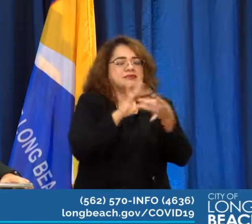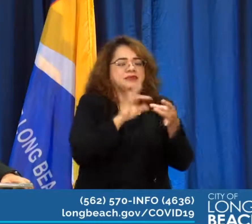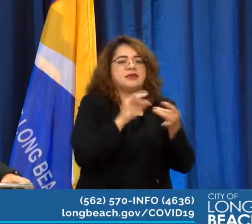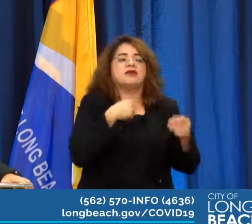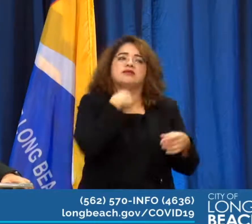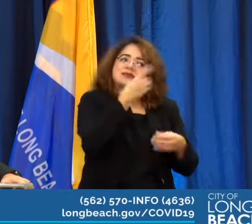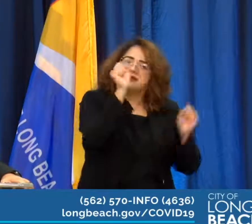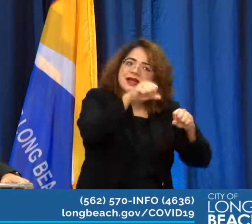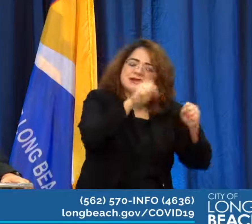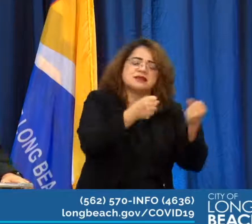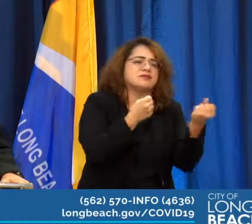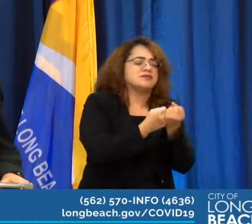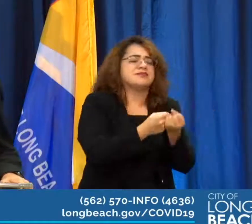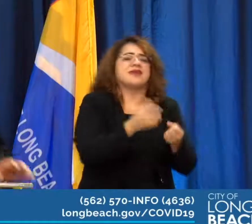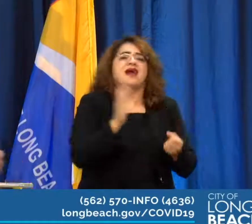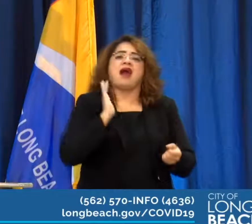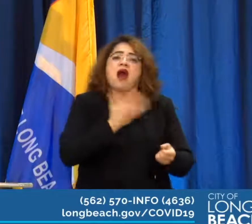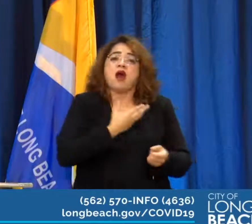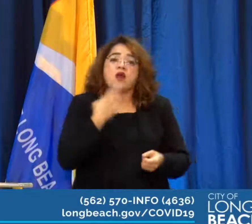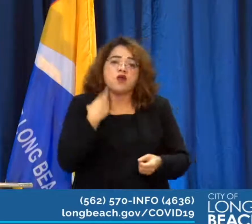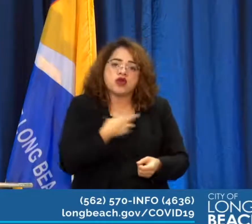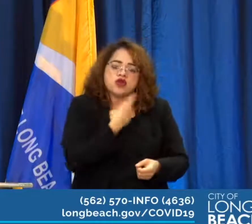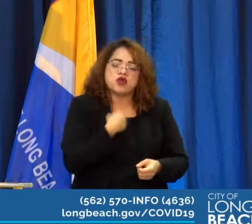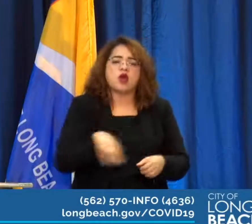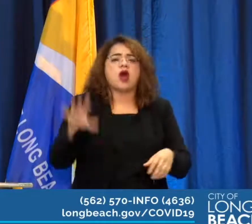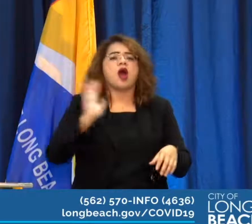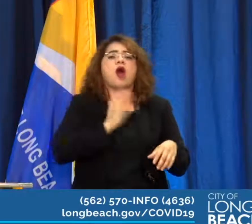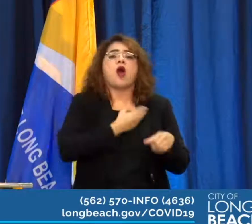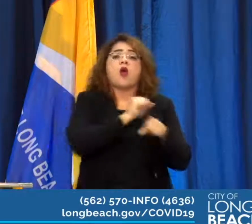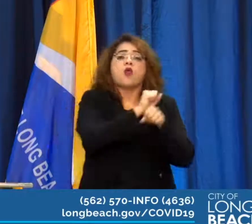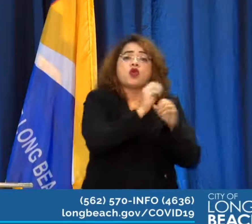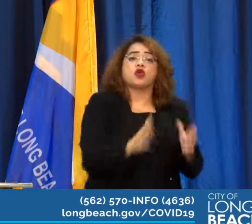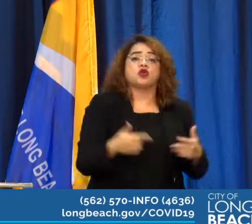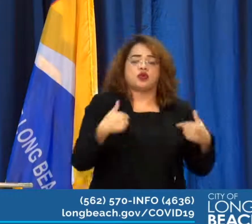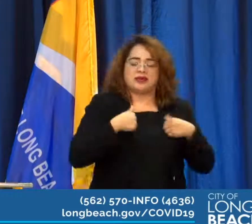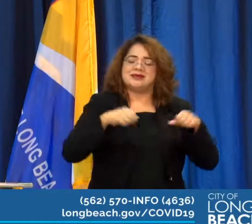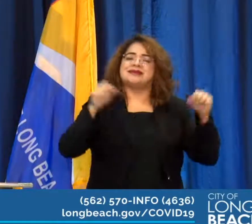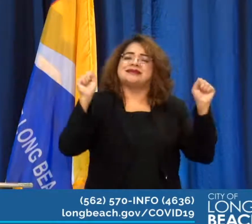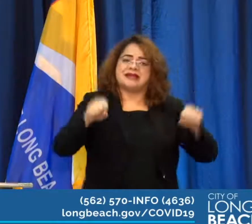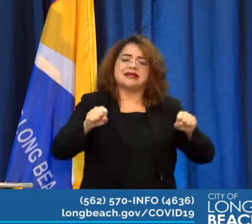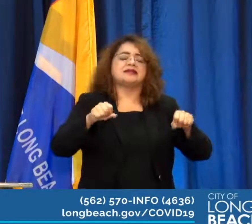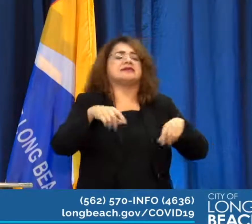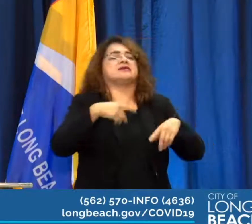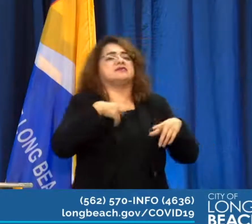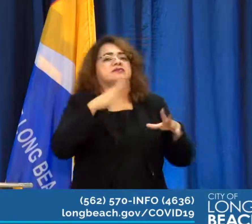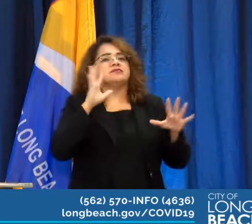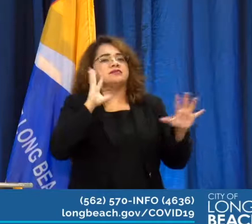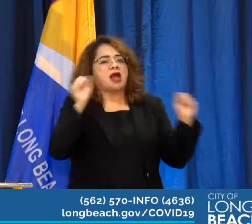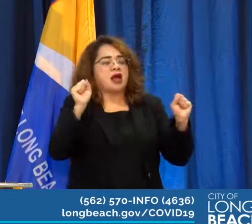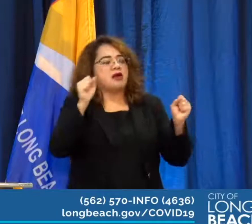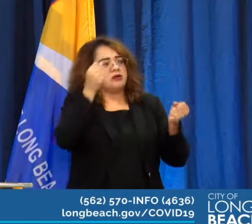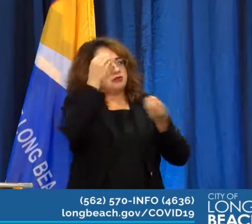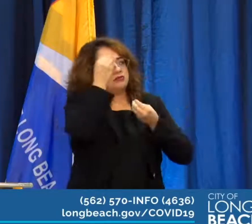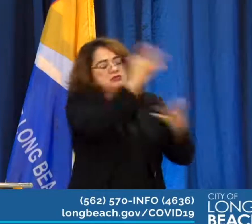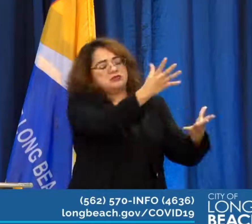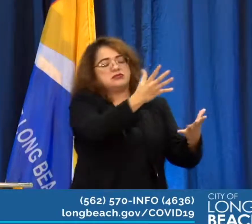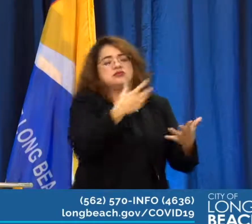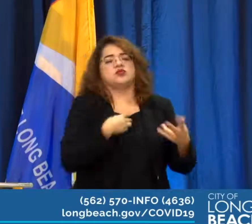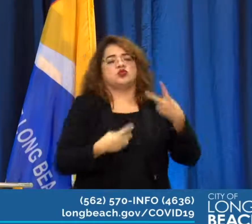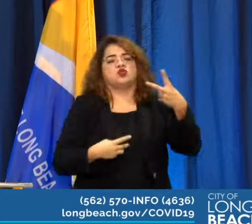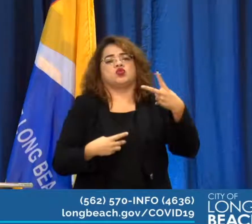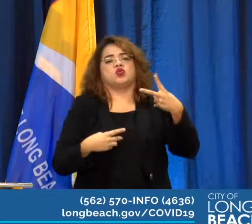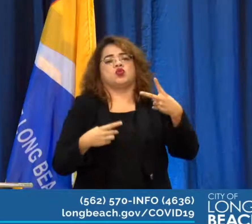our businesses, particularly our restaurant owners and our workers, to know that we have two priorities, and I certainly have